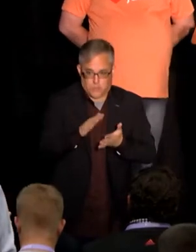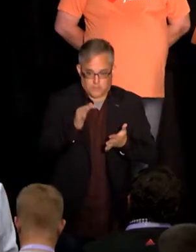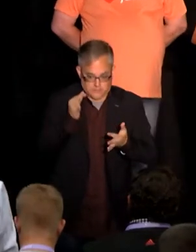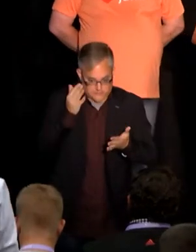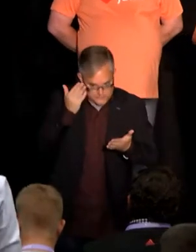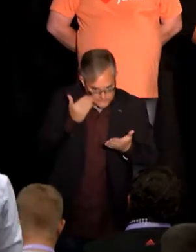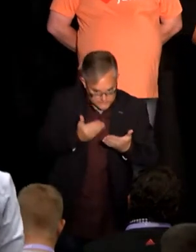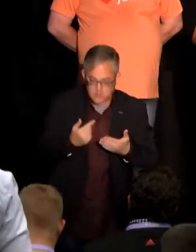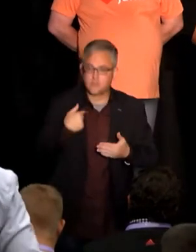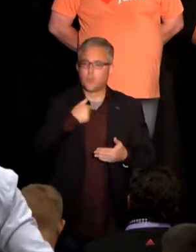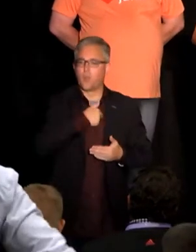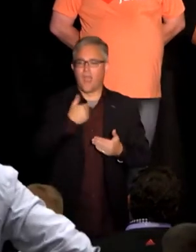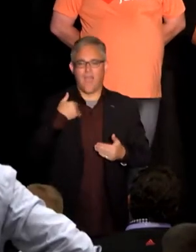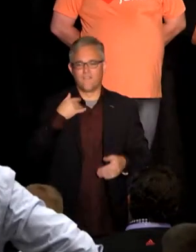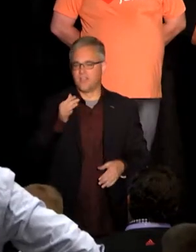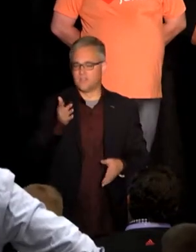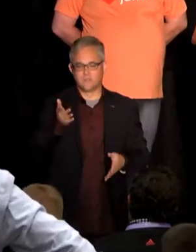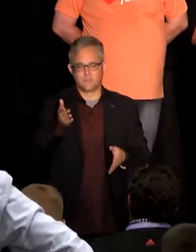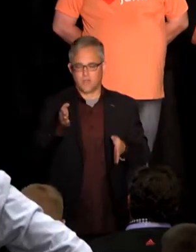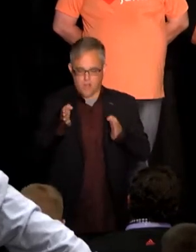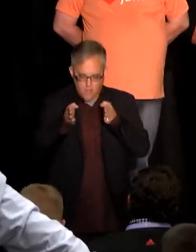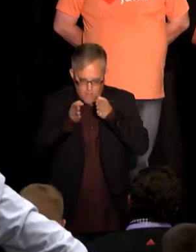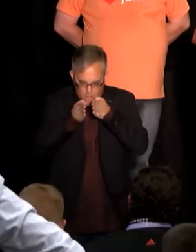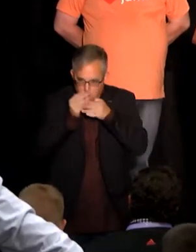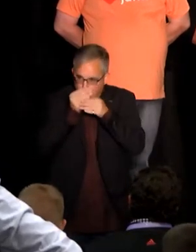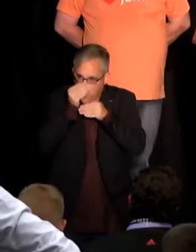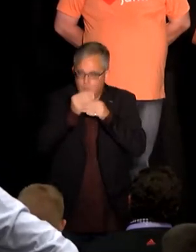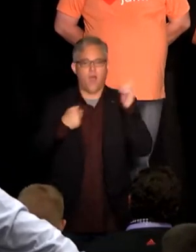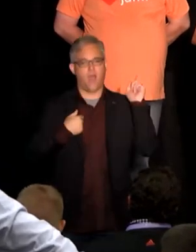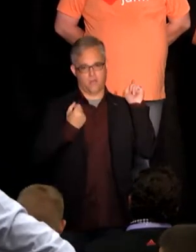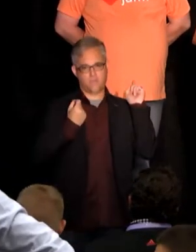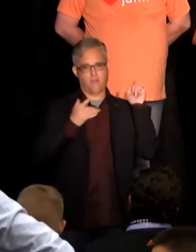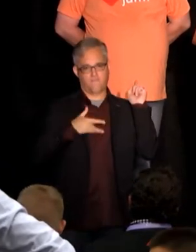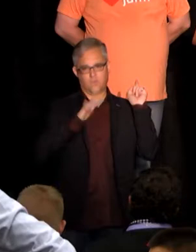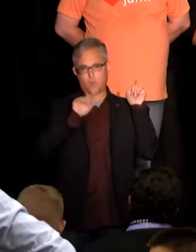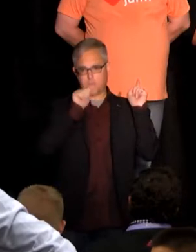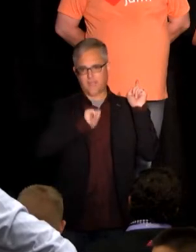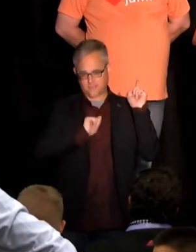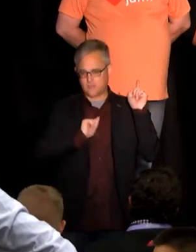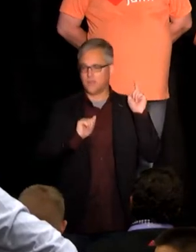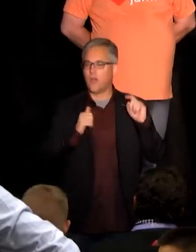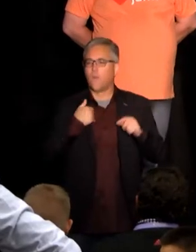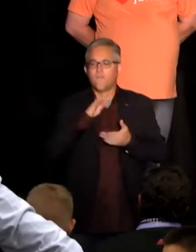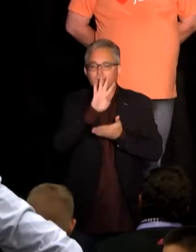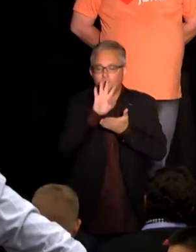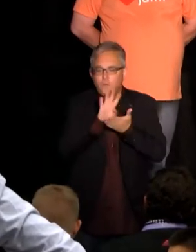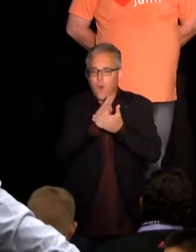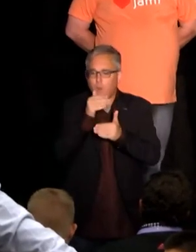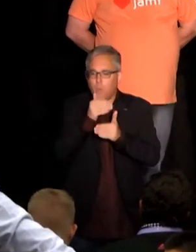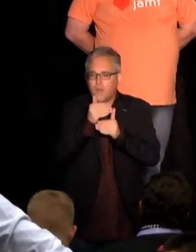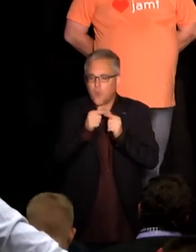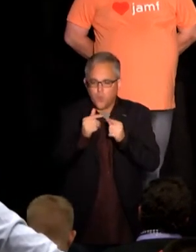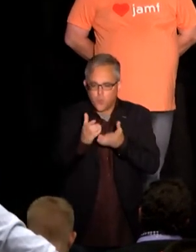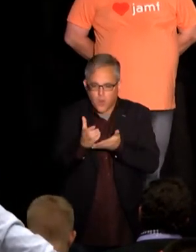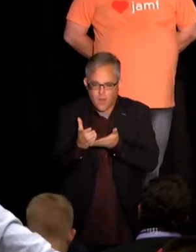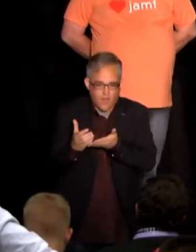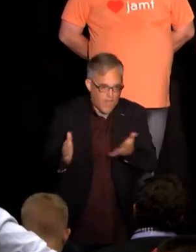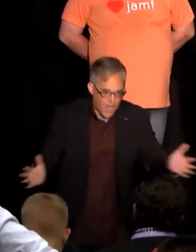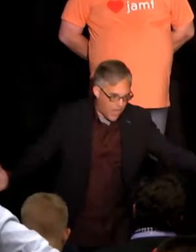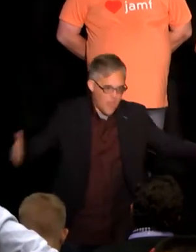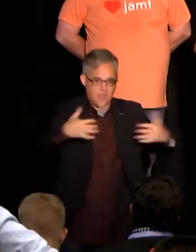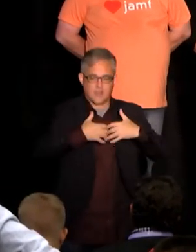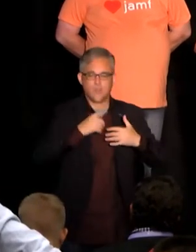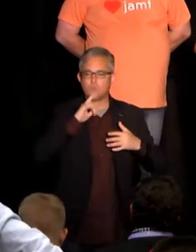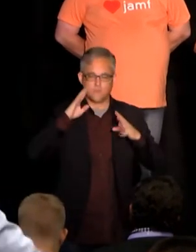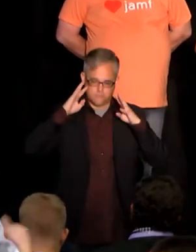narrow window. I feel your pain. Literally like a 4-hour window to collect all these devices in it. It just gets